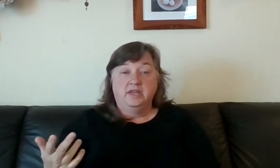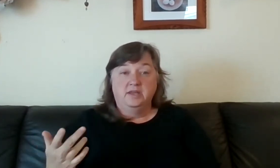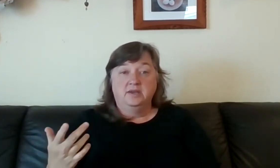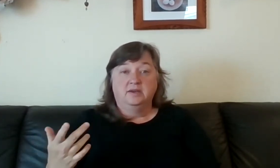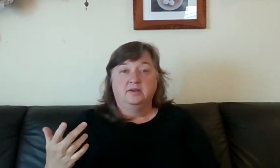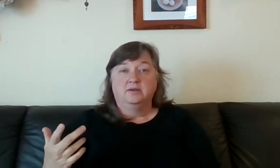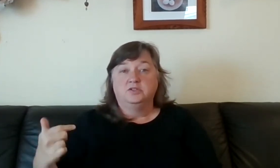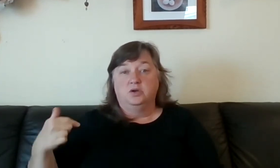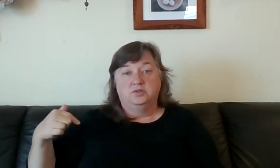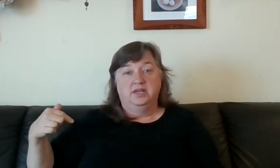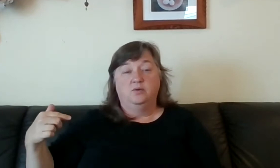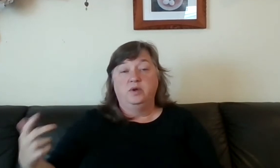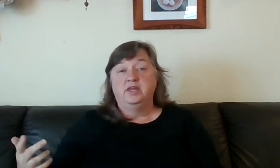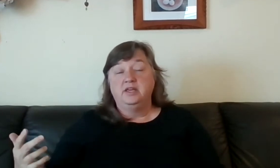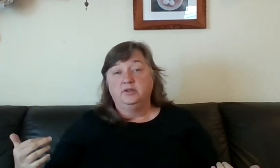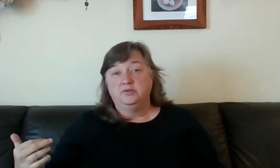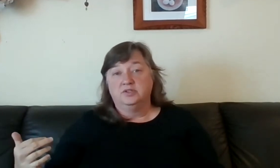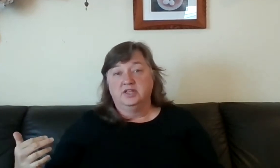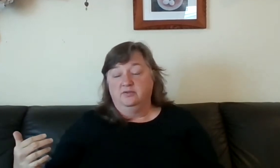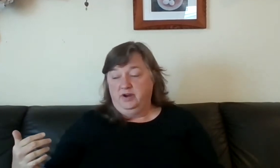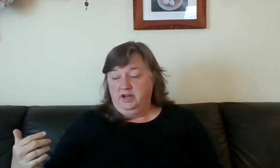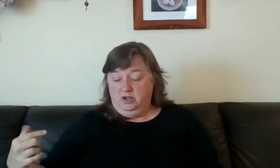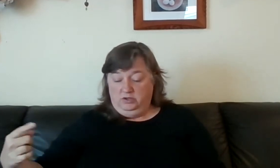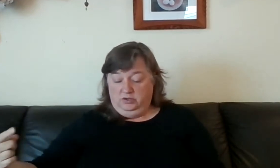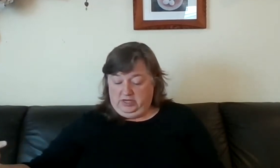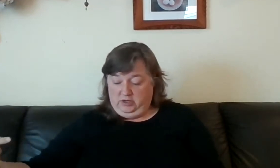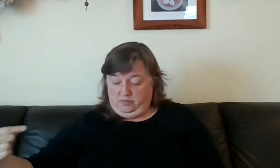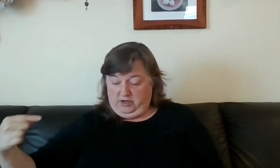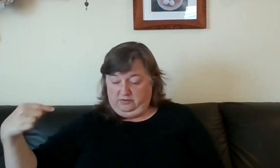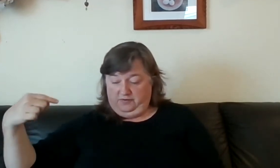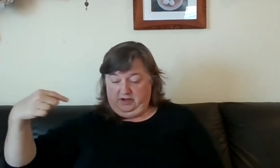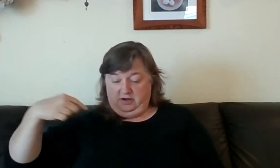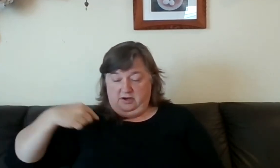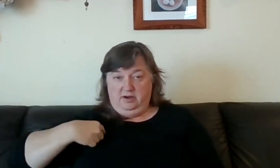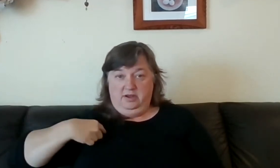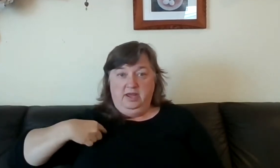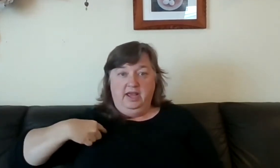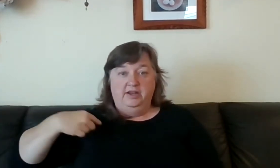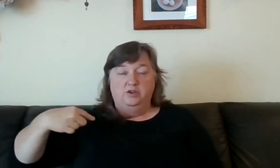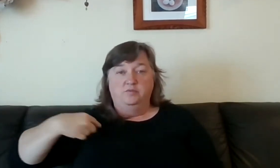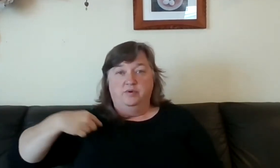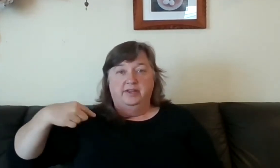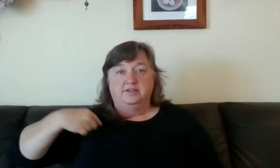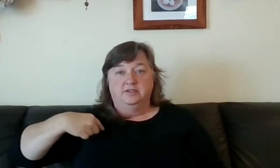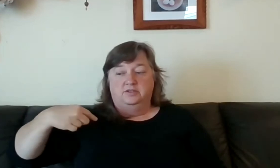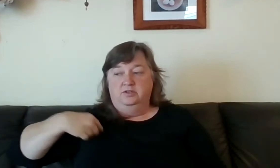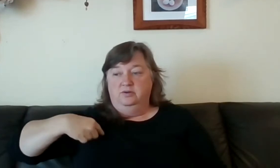We, so we includes yourself, right? So you take your pointer finger and you point to